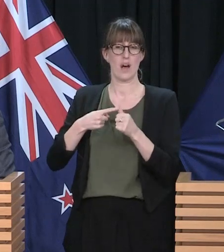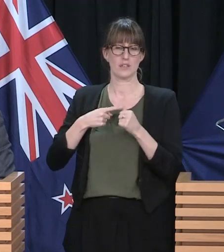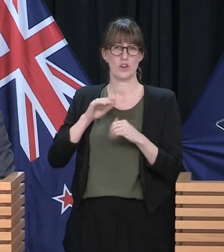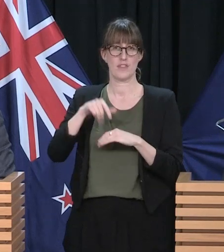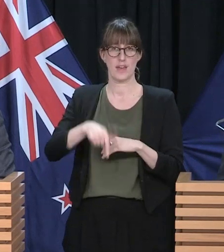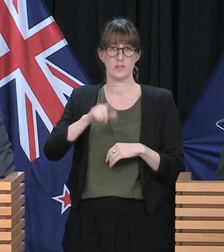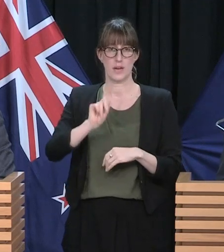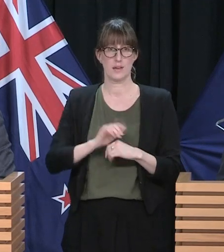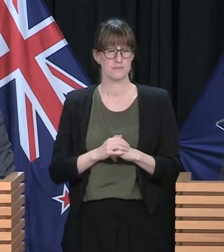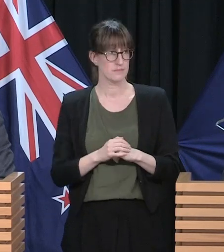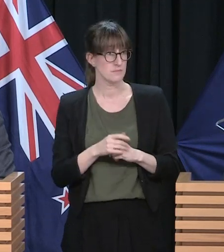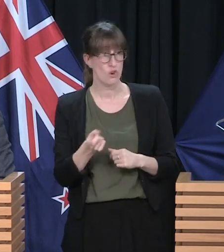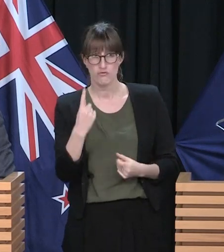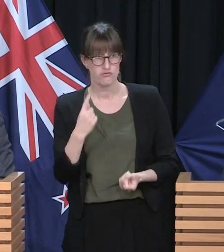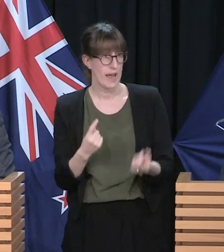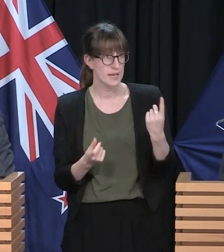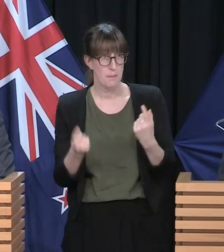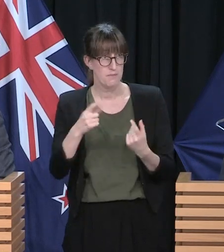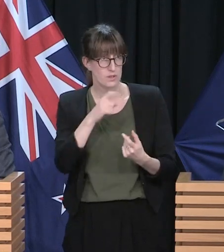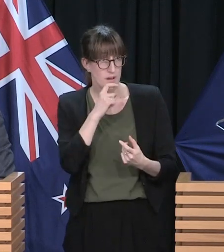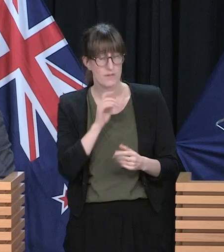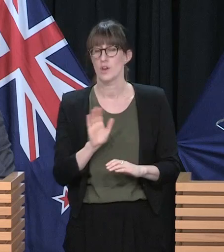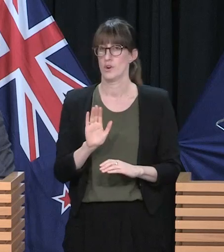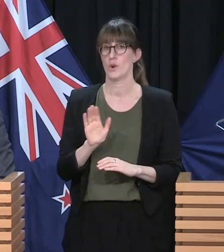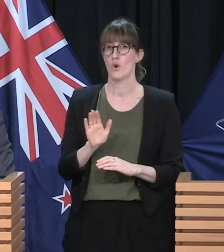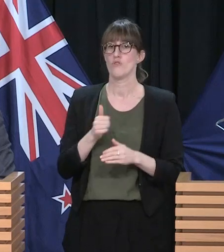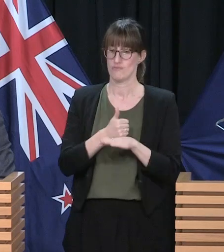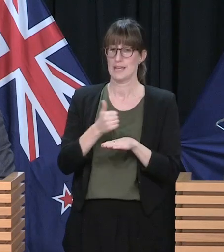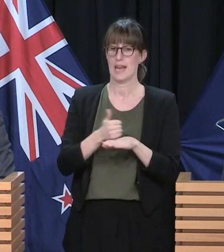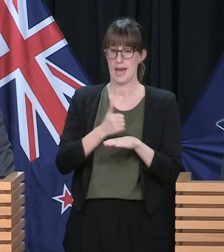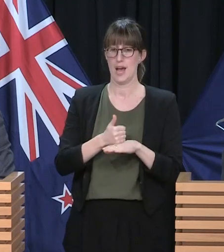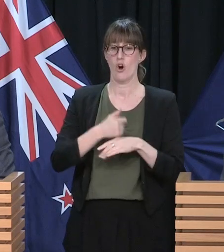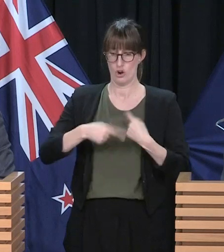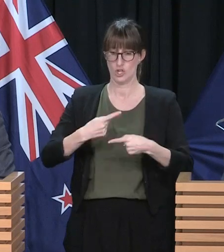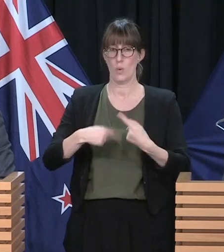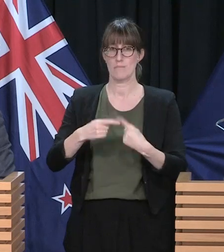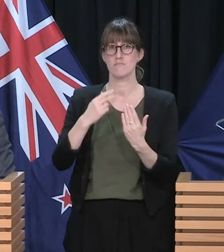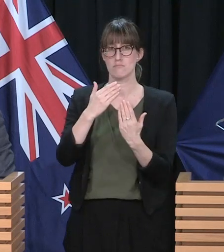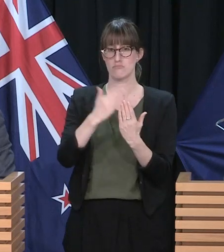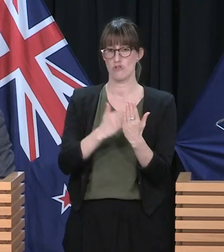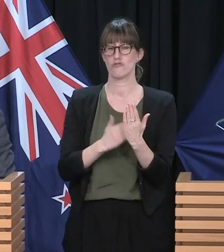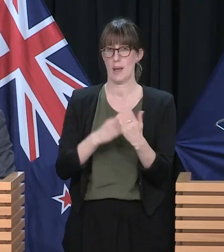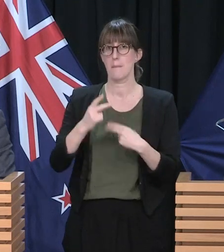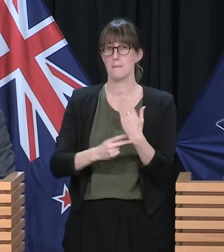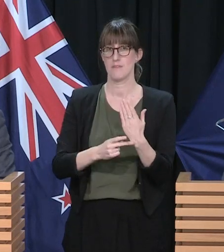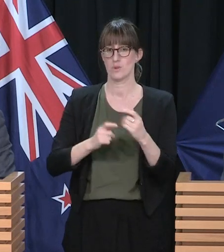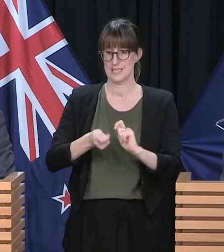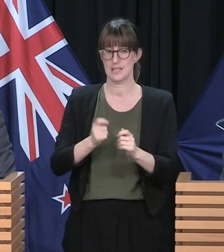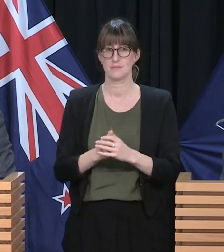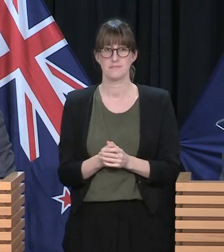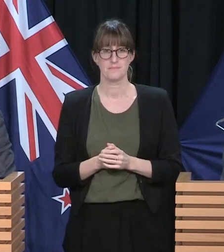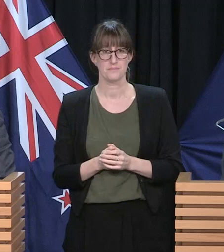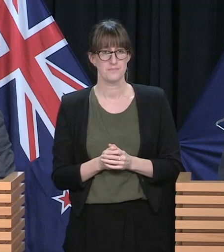sort of at random as far as staff goes? No, it will be a regular program of testing. And ongoing, yes. Do you have any data on